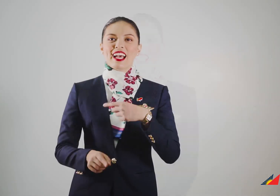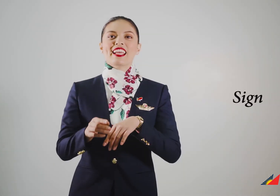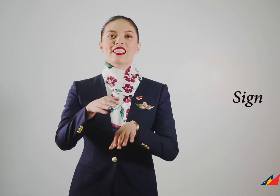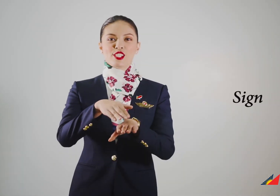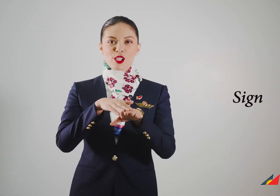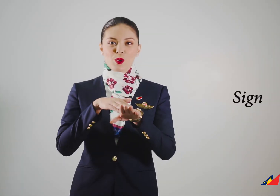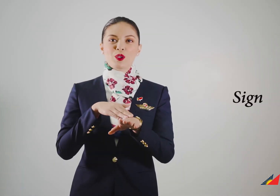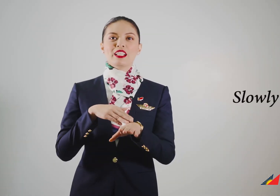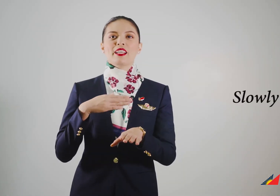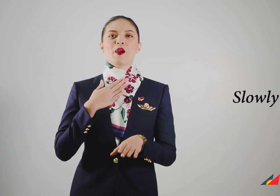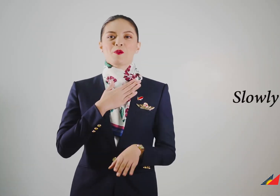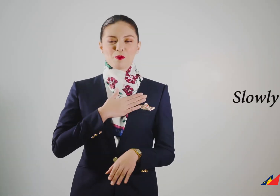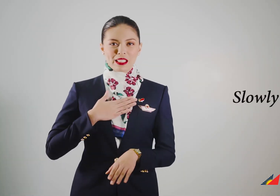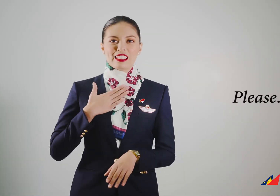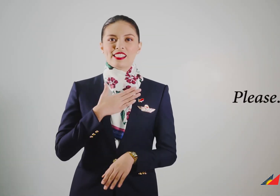Sign slowly, please.